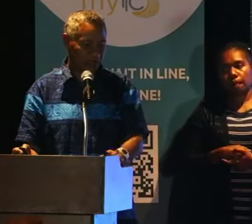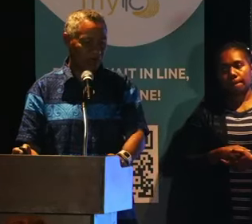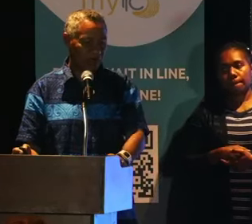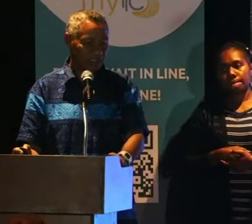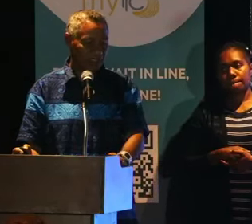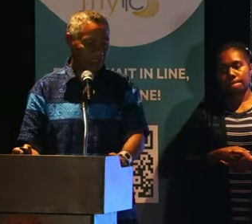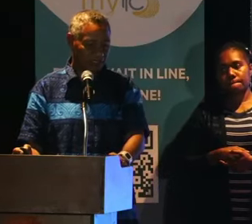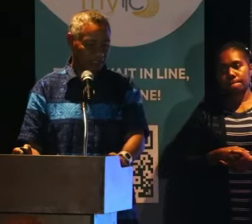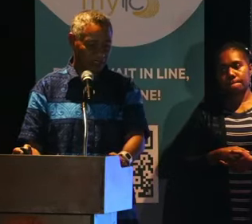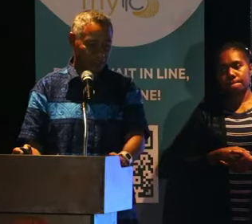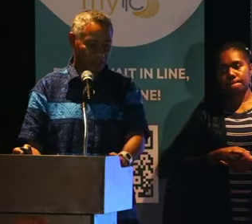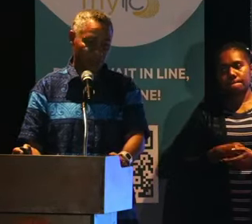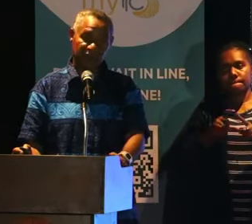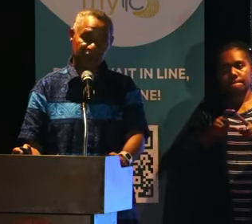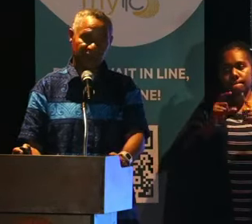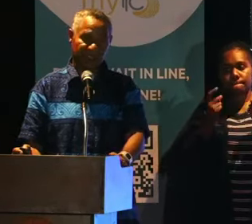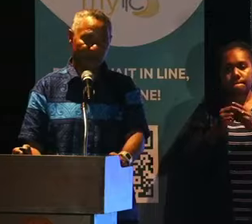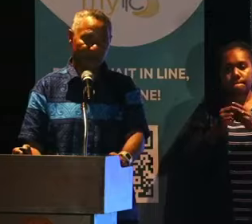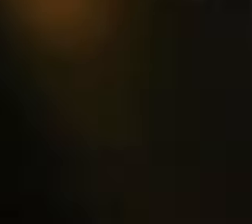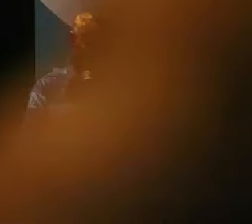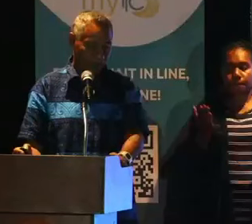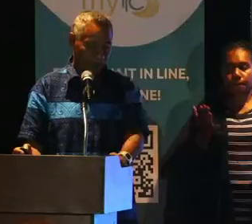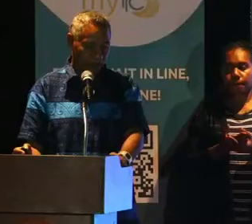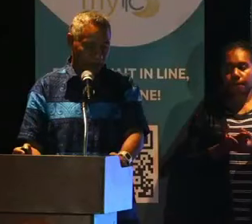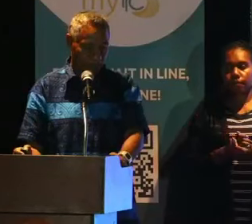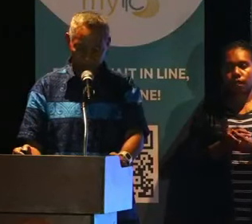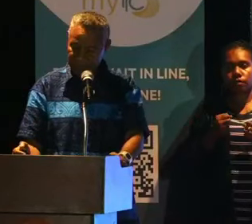for community sustainable development of their